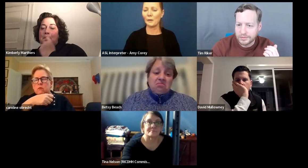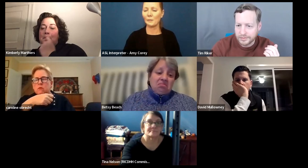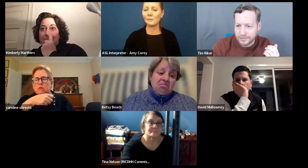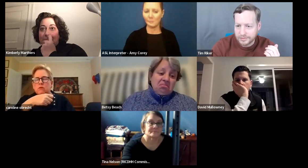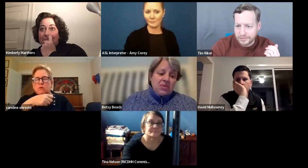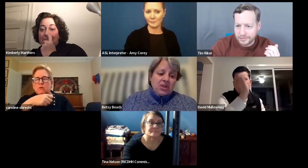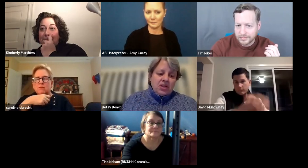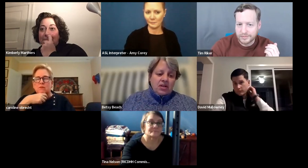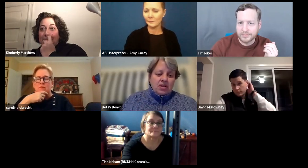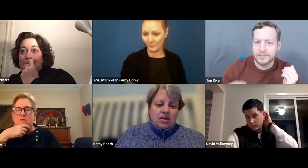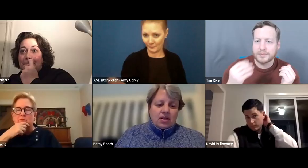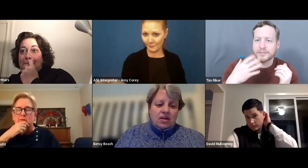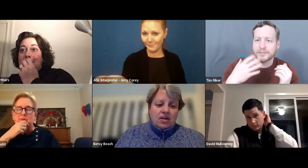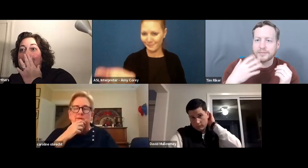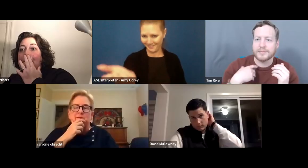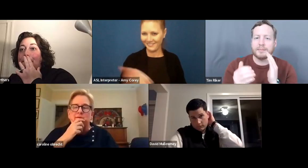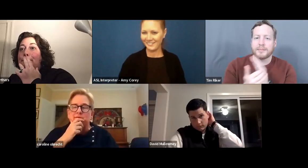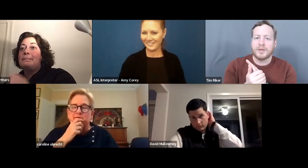We haven't.